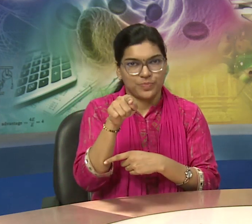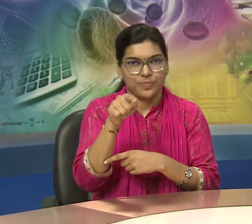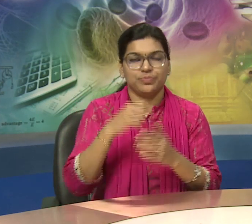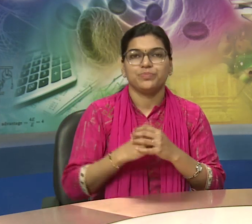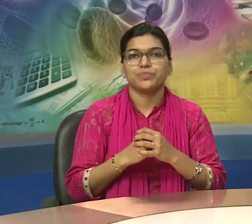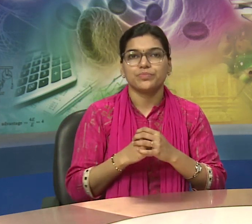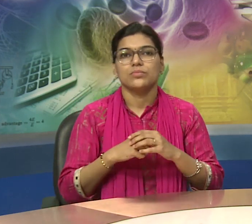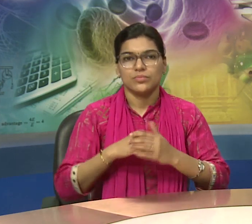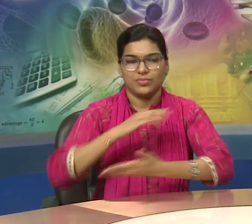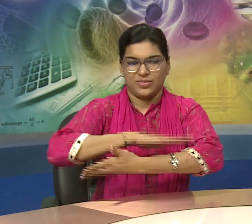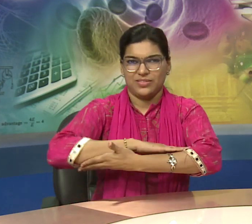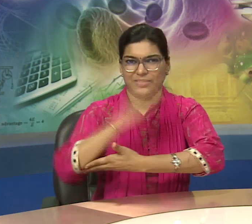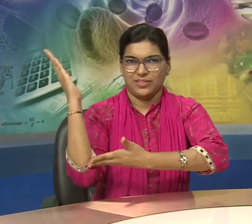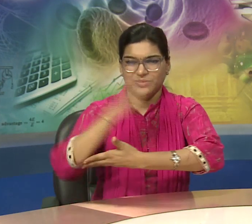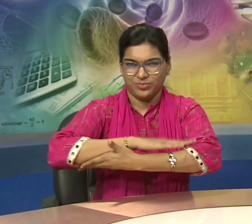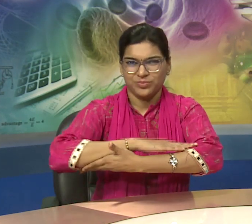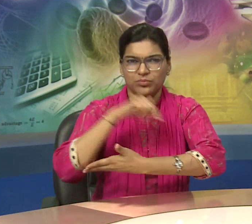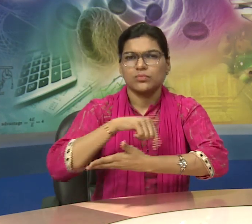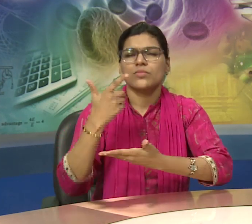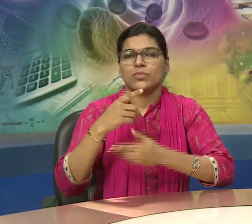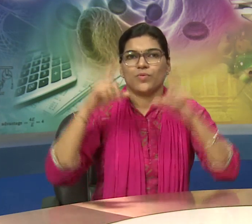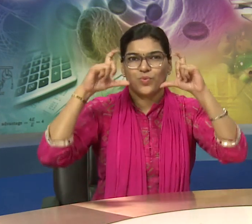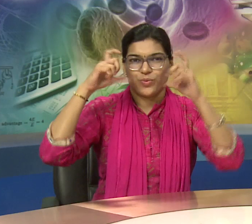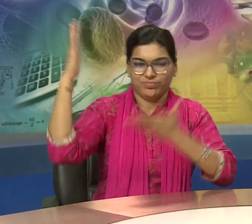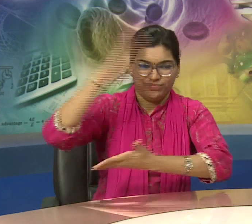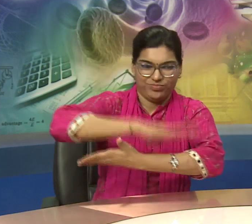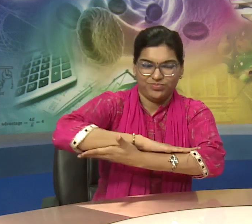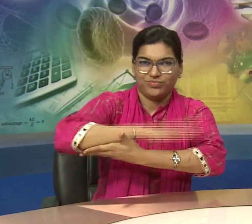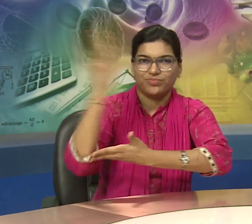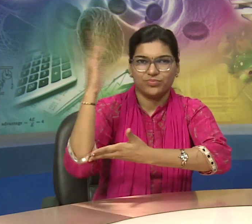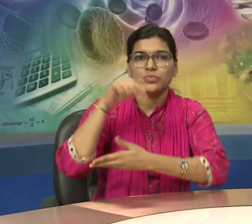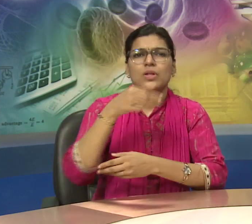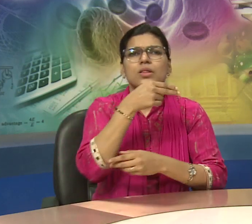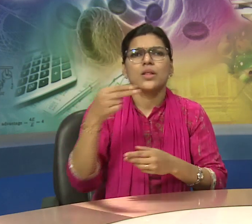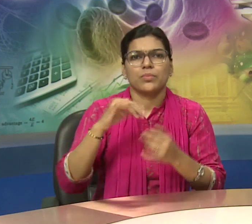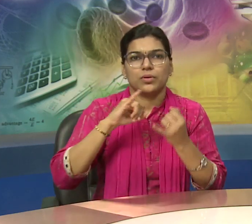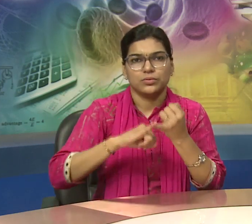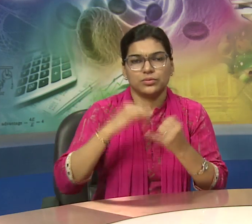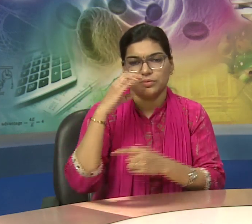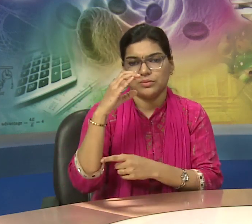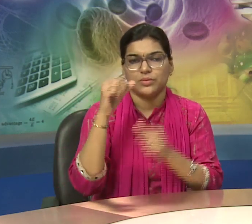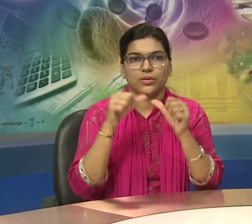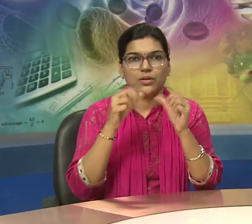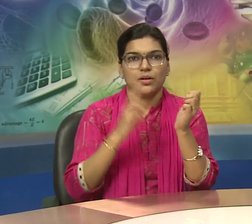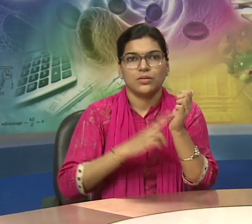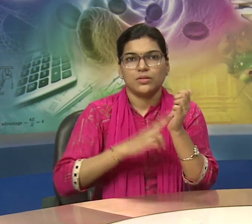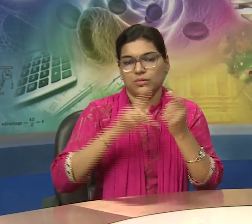similar. The third image is of the scanner, in which we can scan